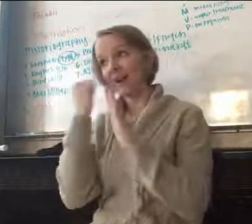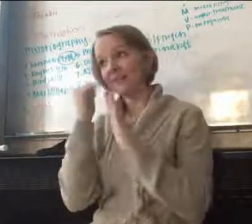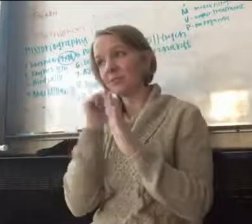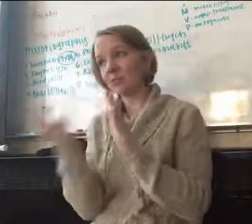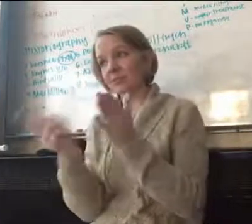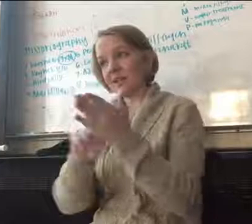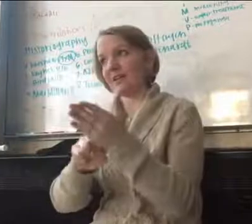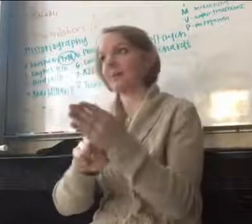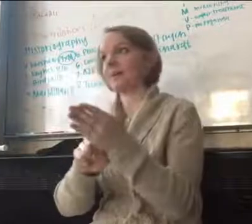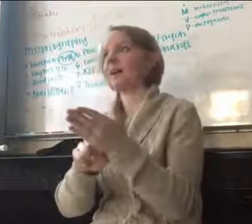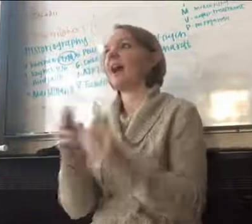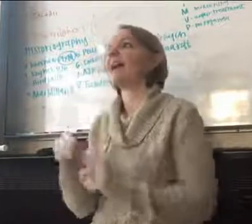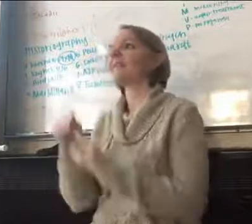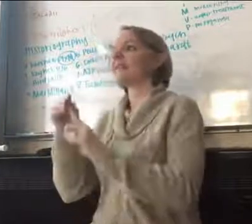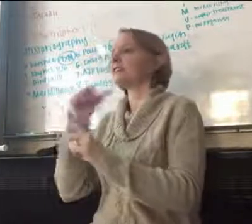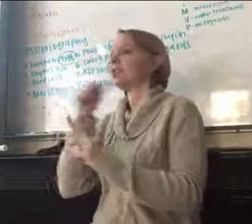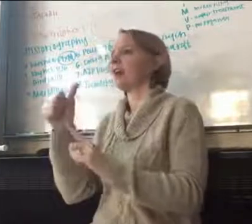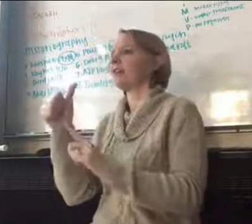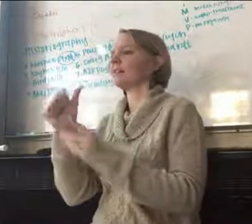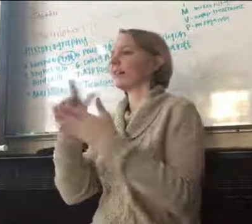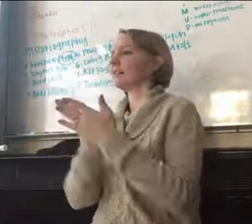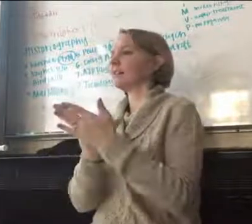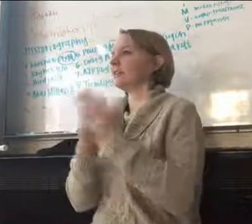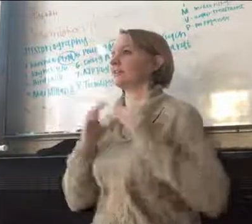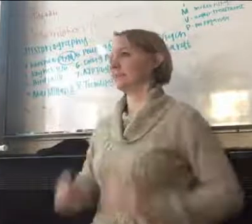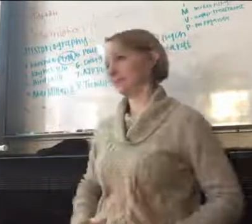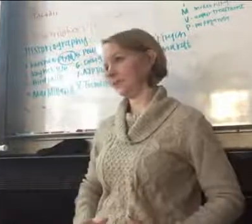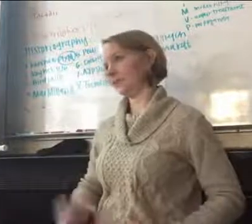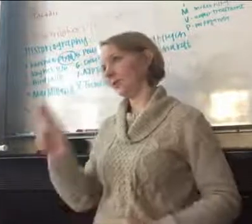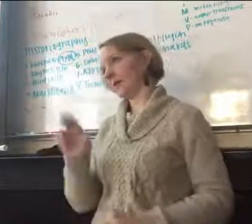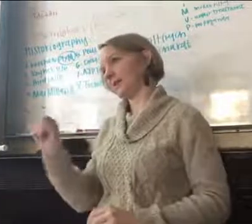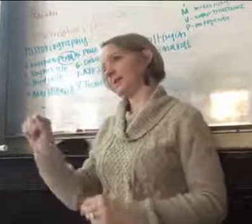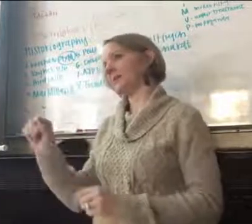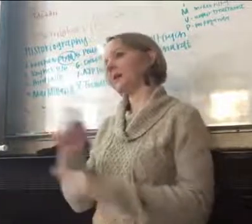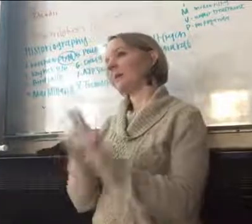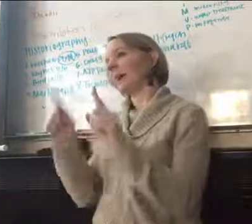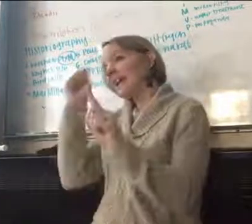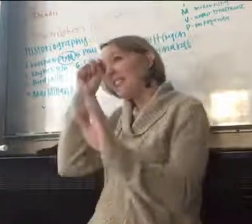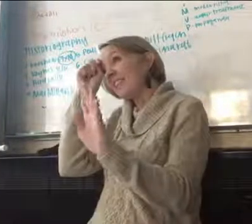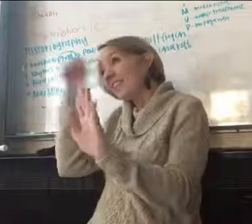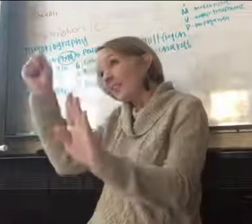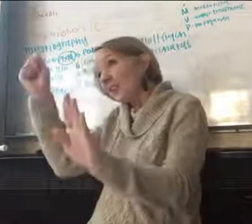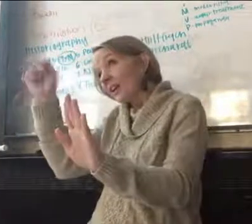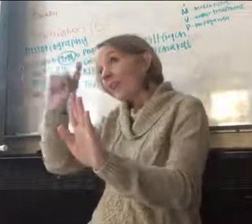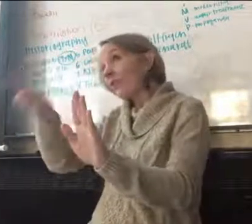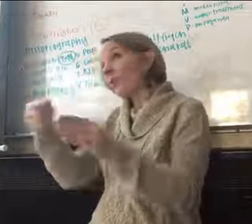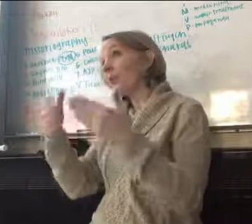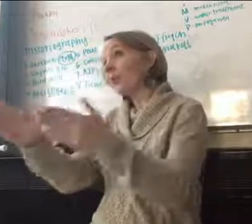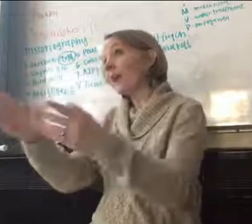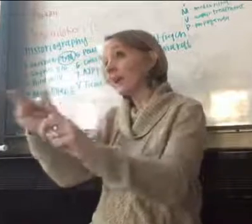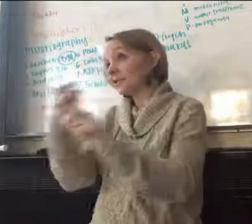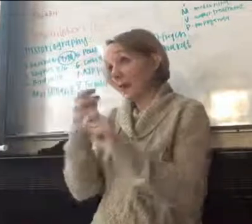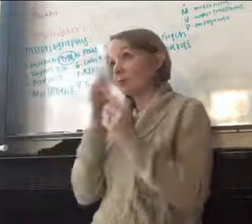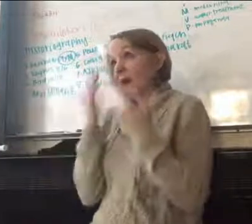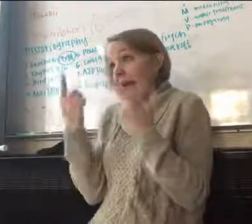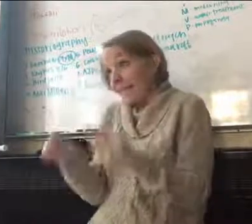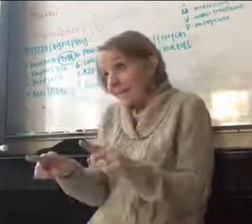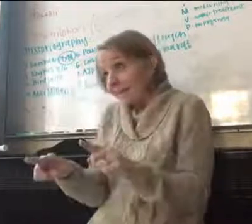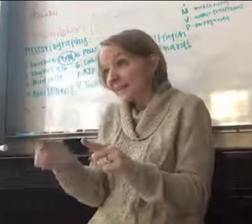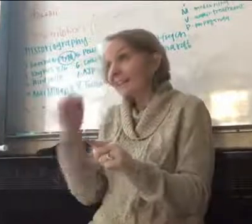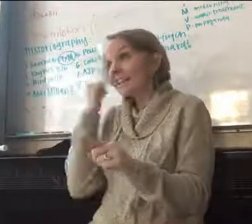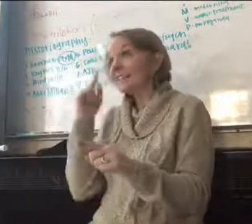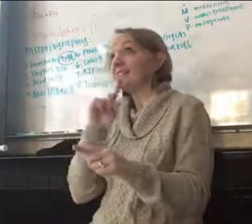you're not a legal citizen of the United States. In theory, fingers crossed, the only way a draft would ever be instituted is if